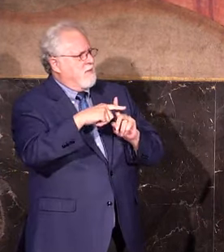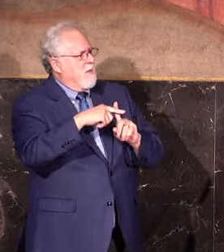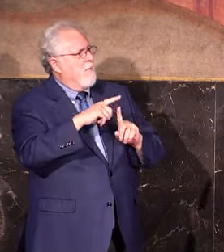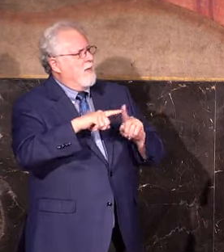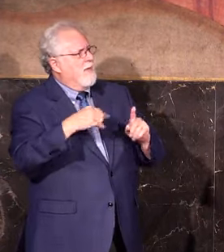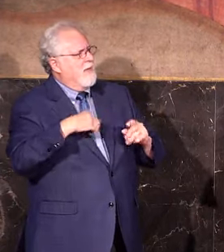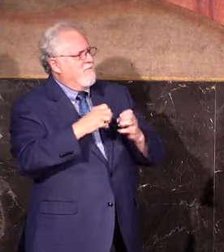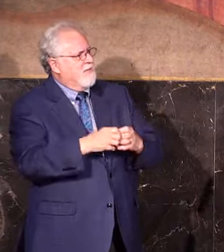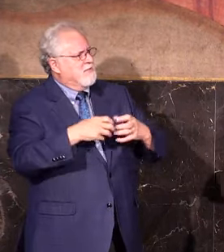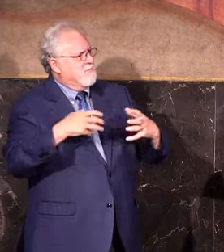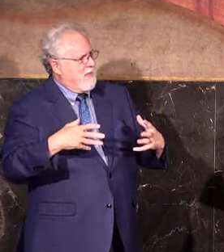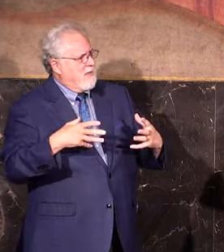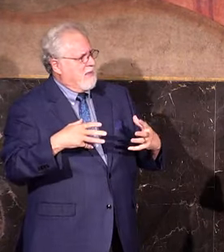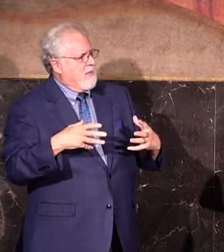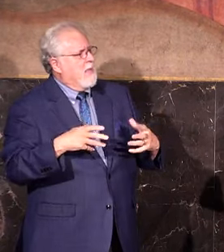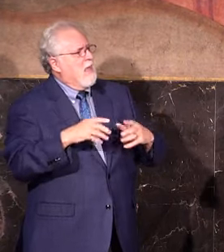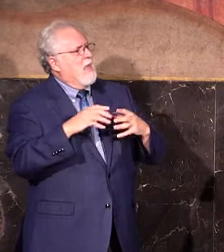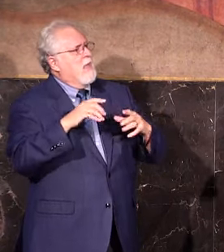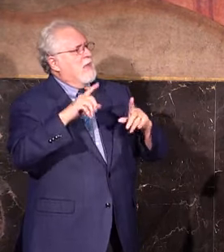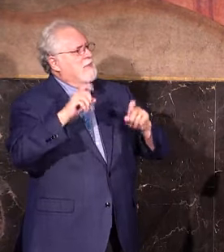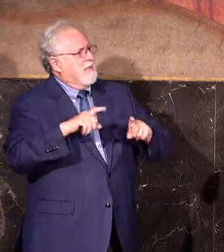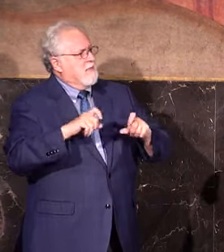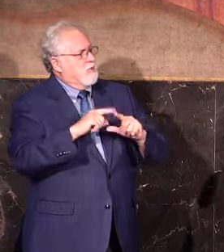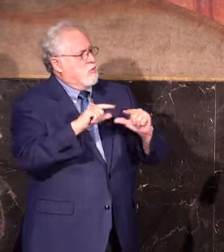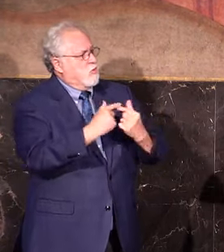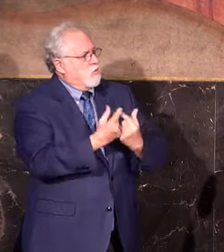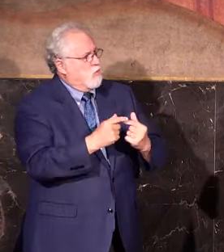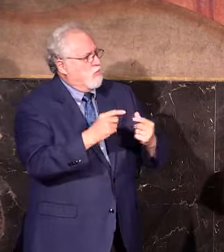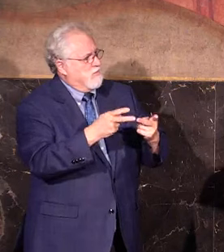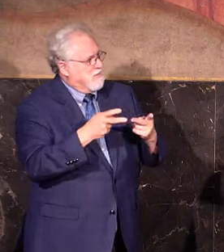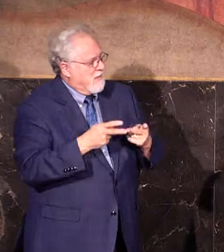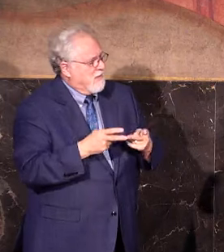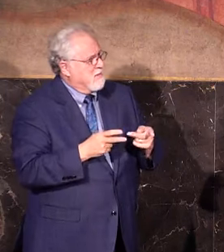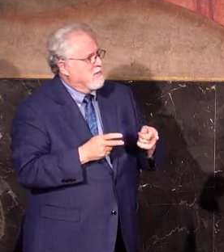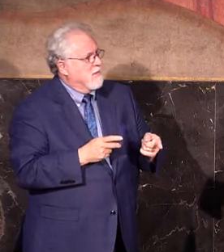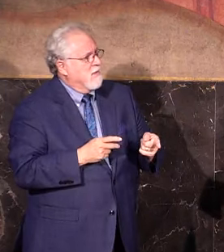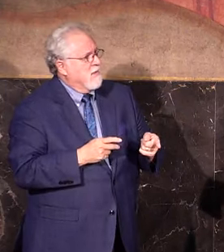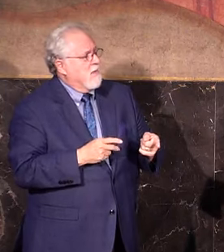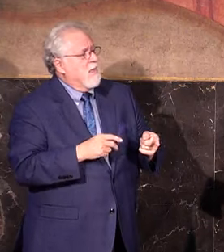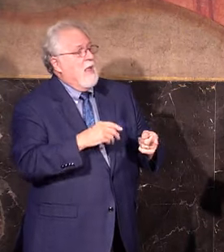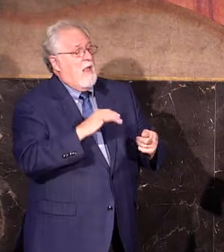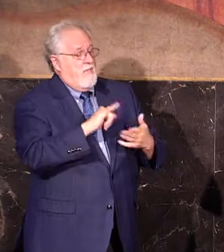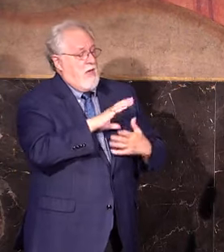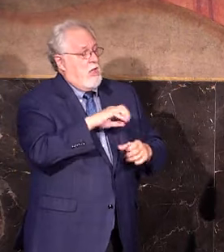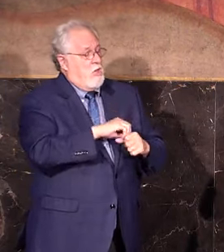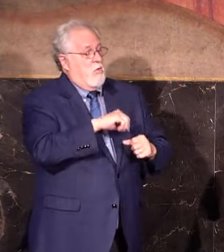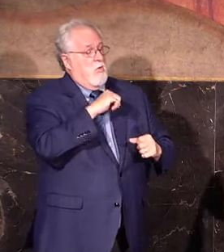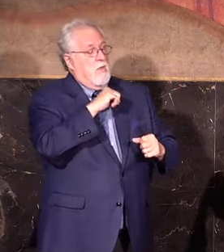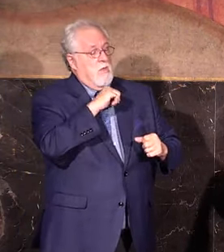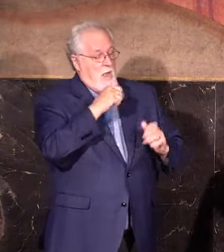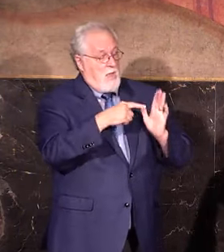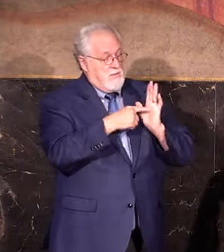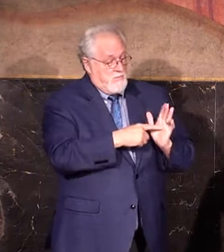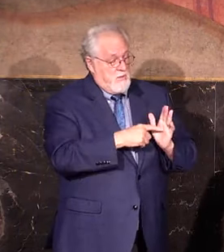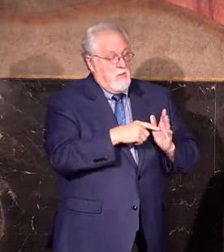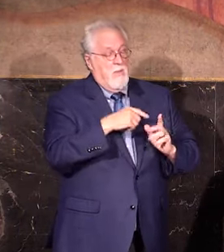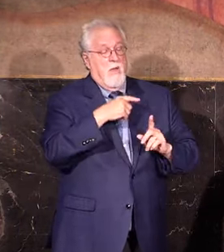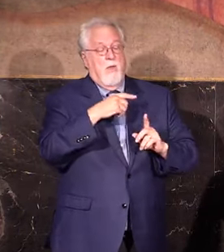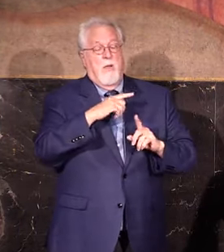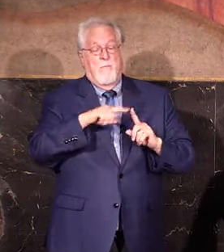be expanding mass testing to congregate settings, that includes not only asymptomatic people, but also places